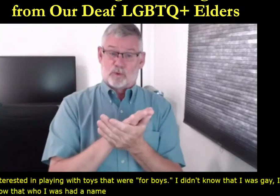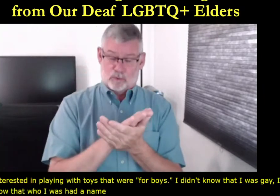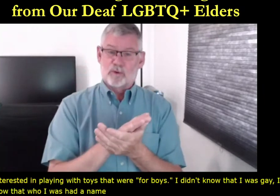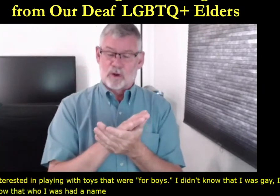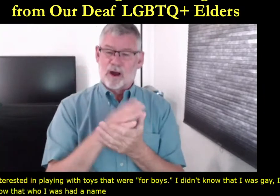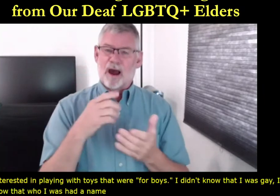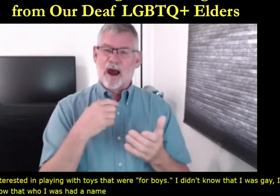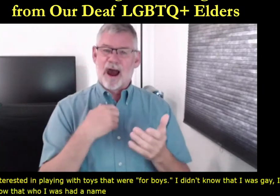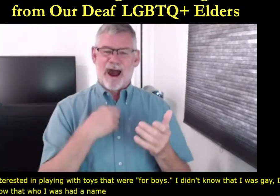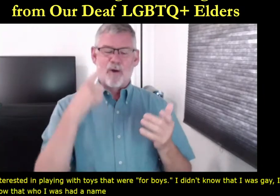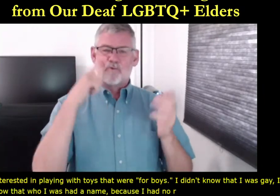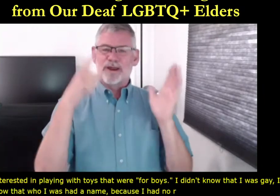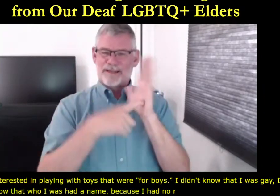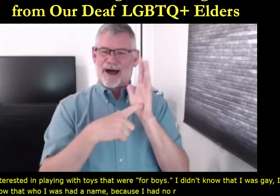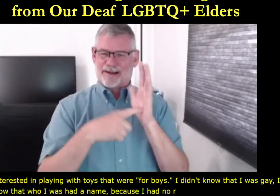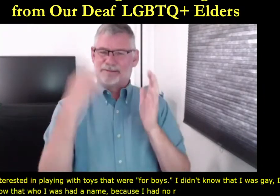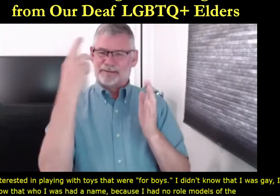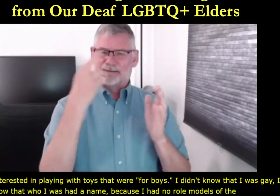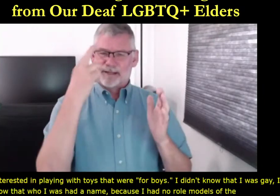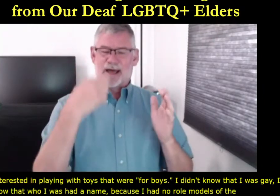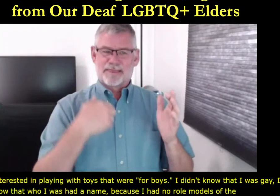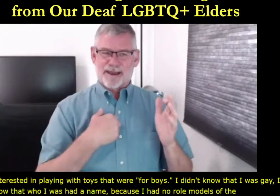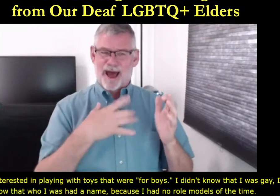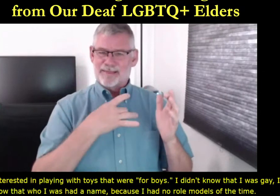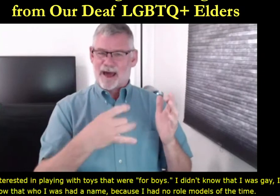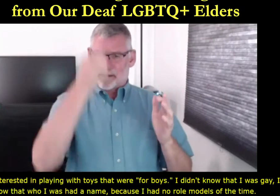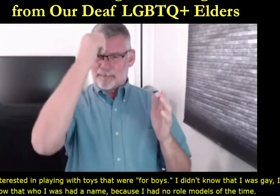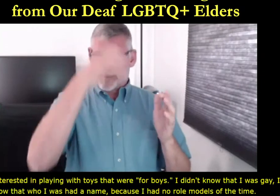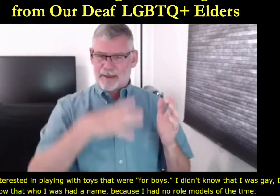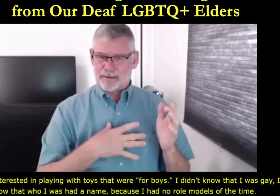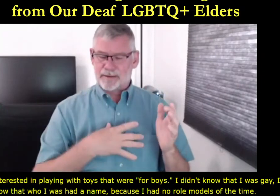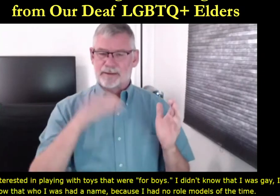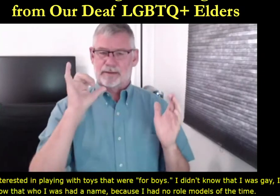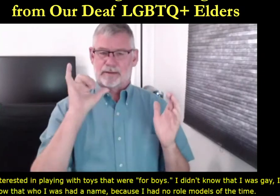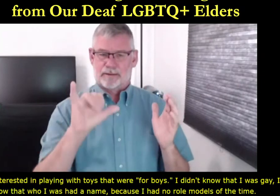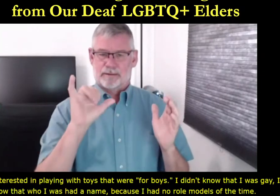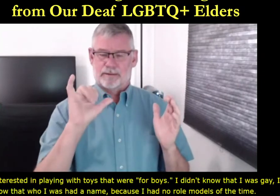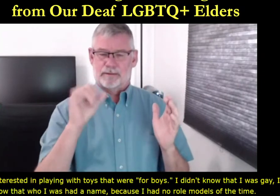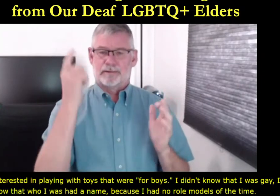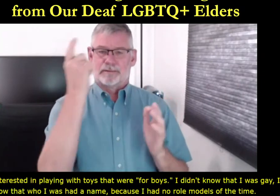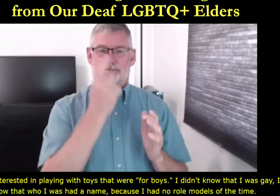when i went to high school i realized that point that i liked men